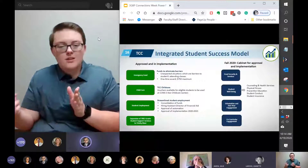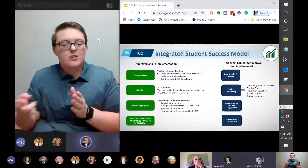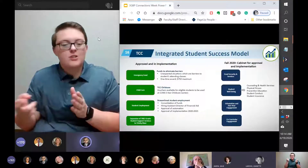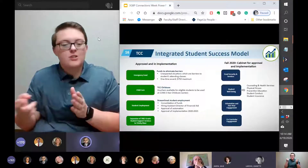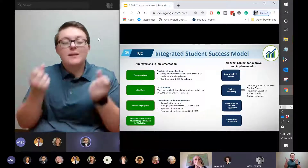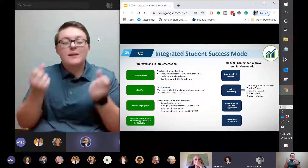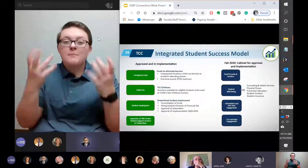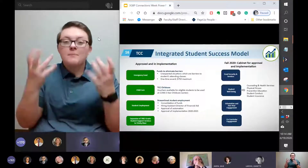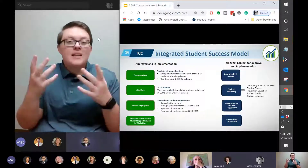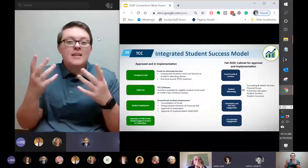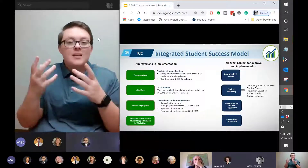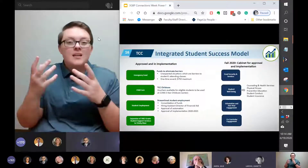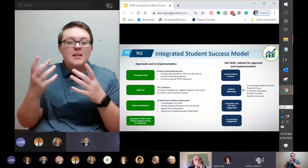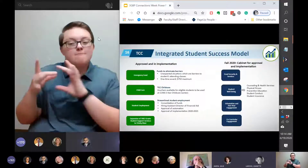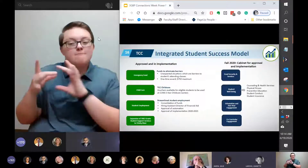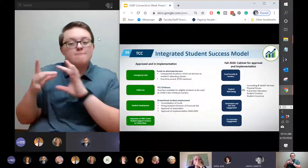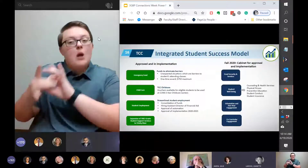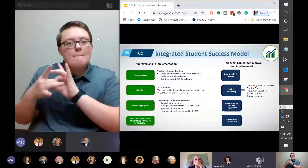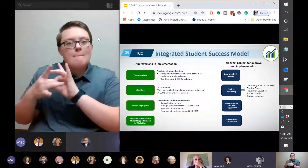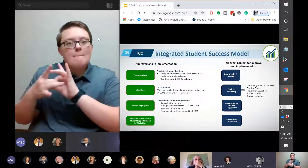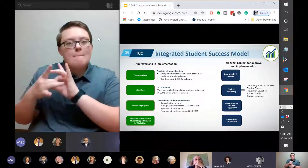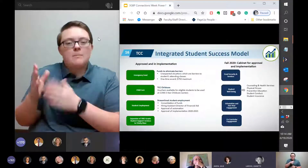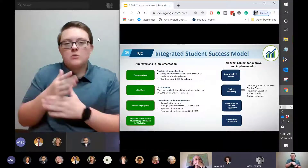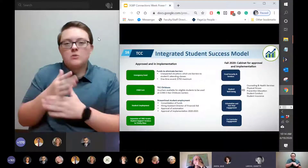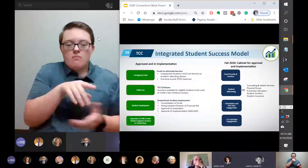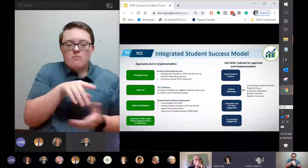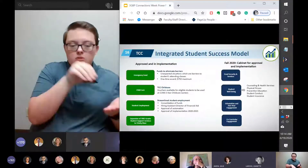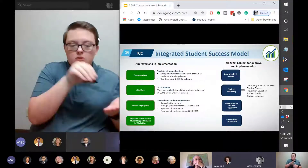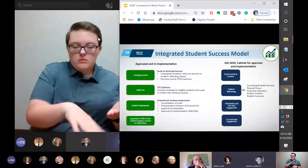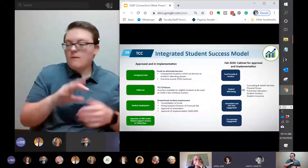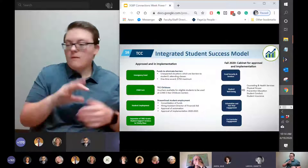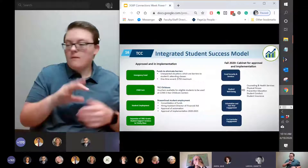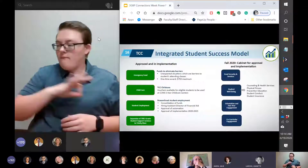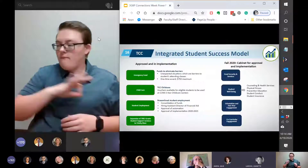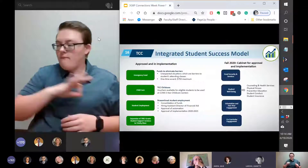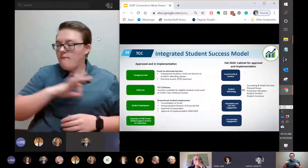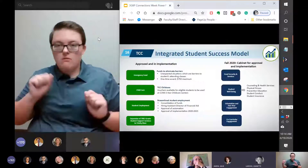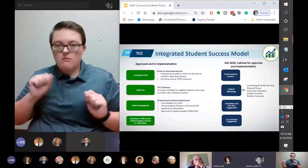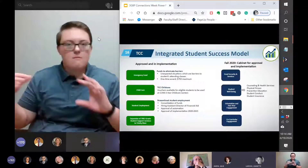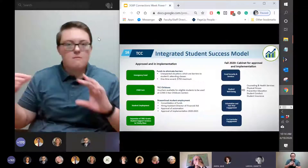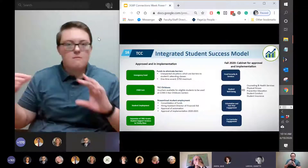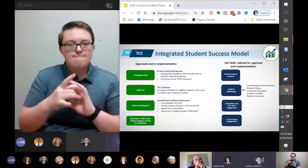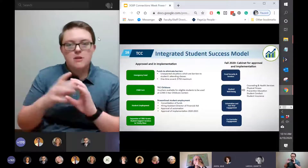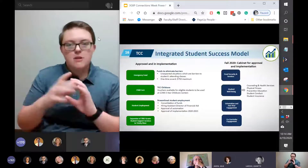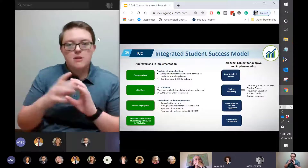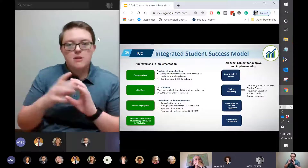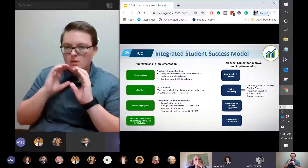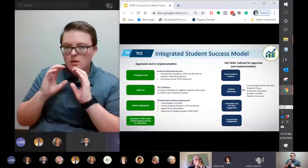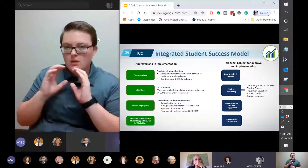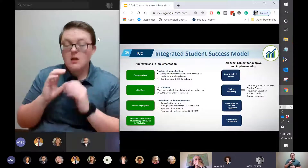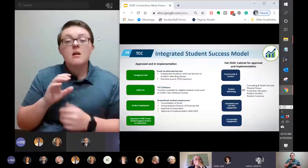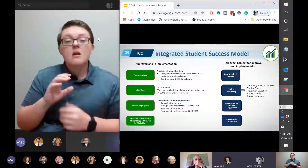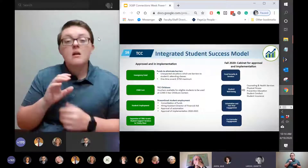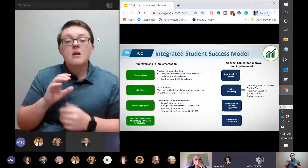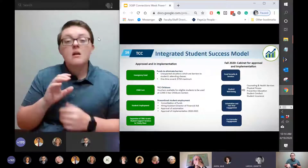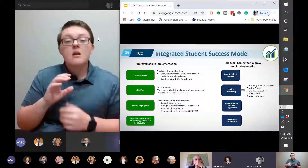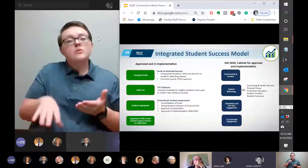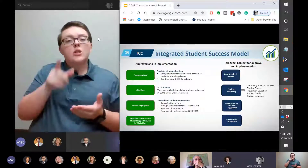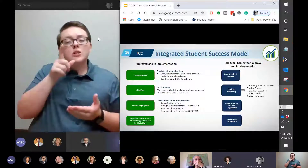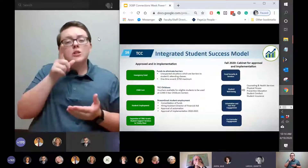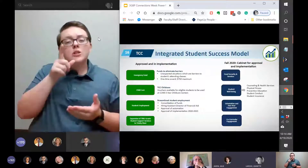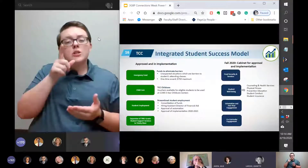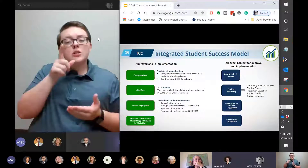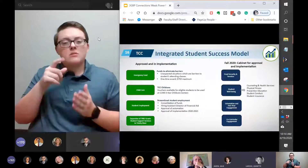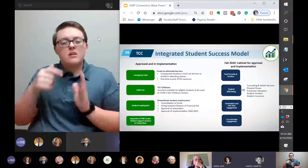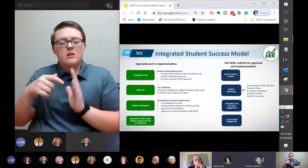faculty who are teaching the students in the program. So the students who meet the eligibility criteria and then want to